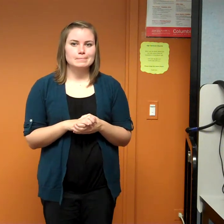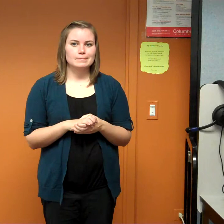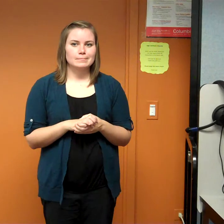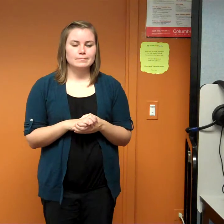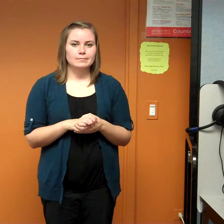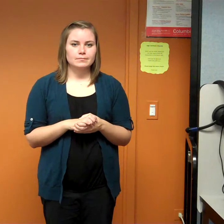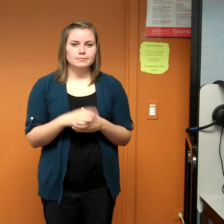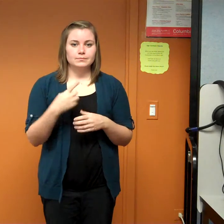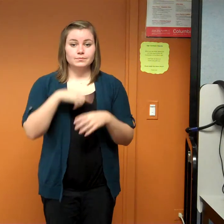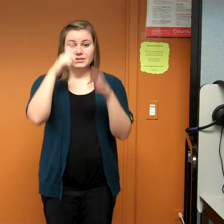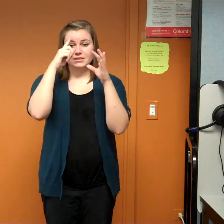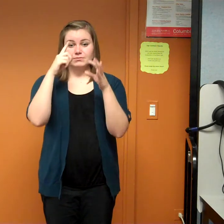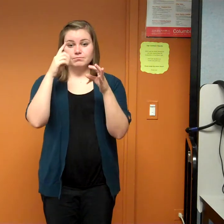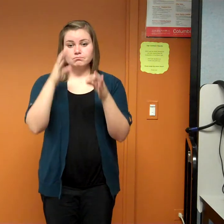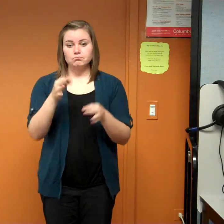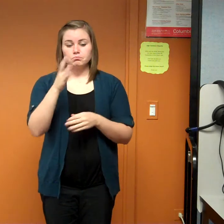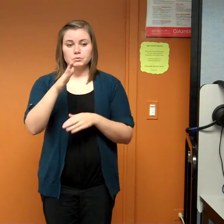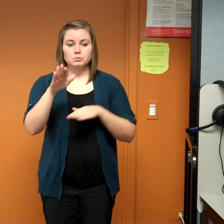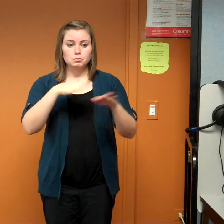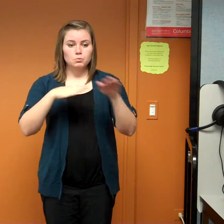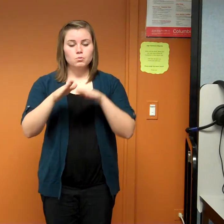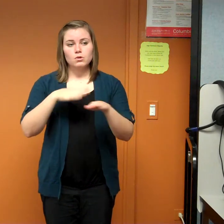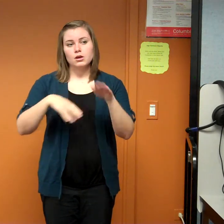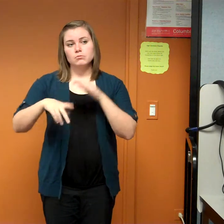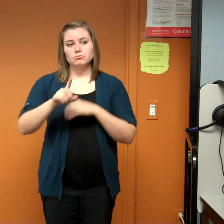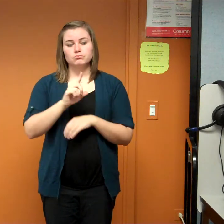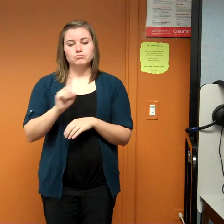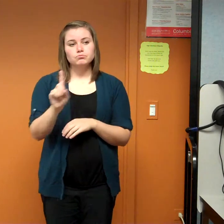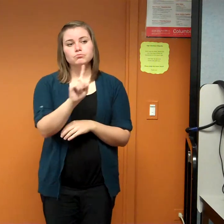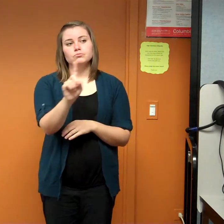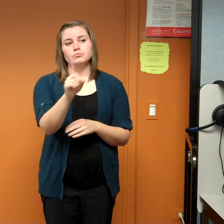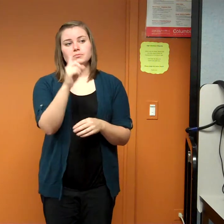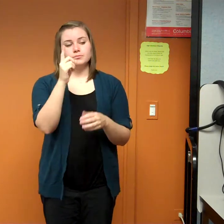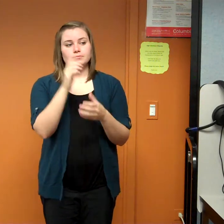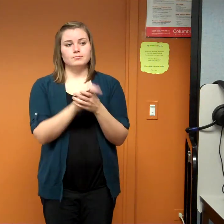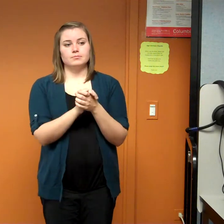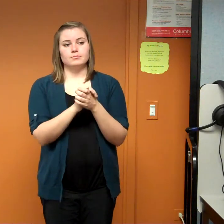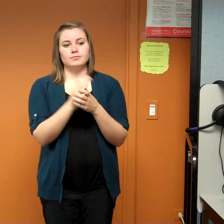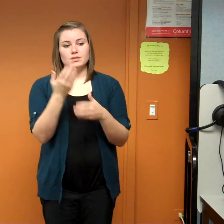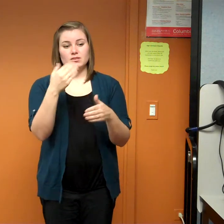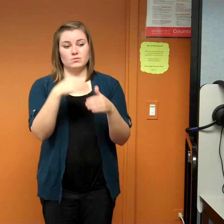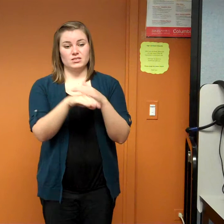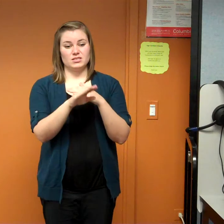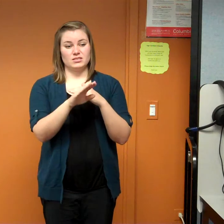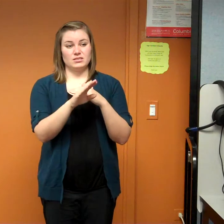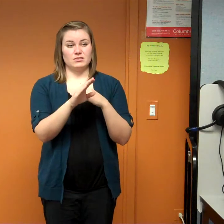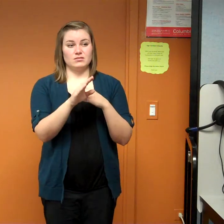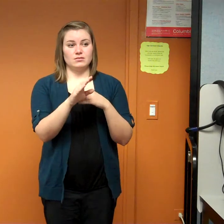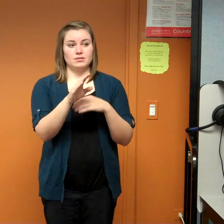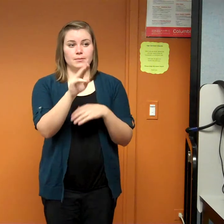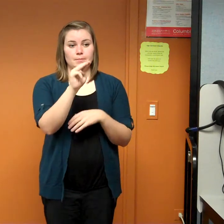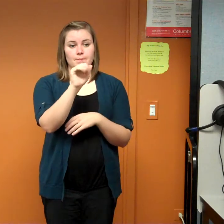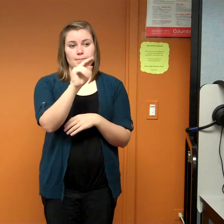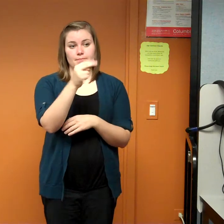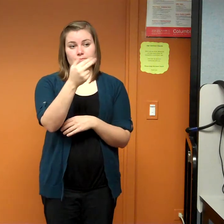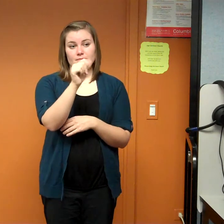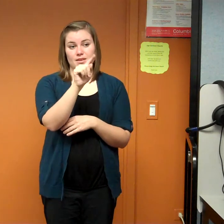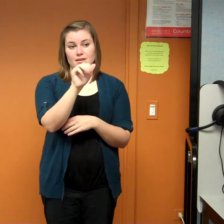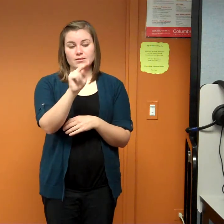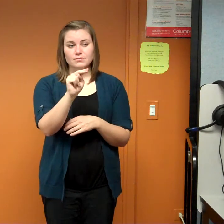through Chinatown. And we eventually walked into the business district of Manhattan, into Ground Zero, and we were